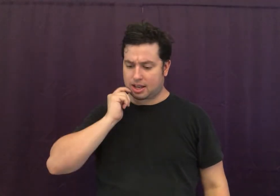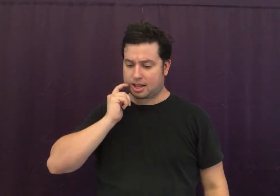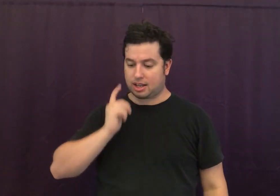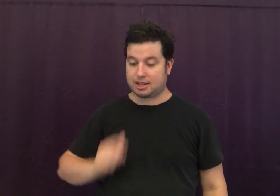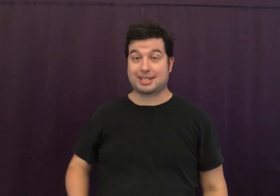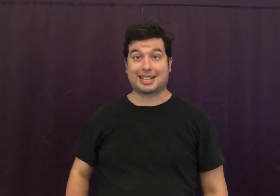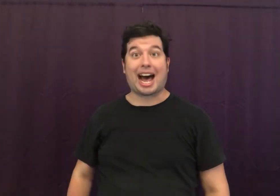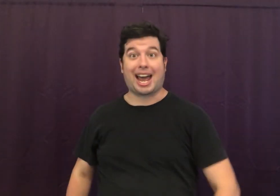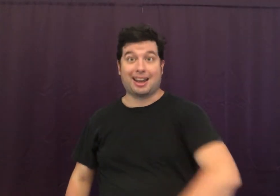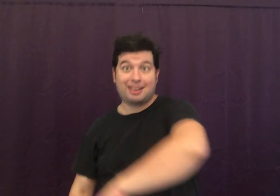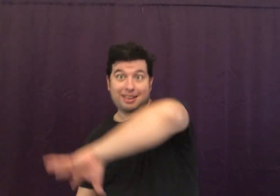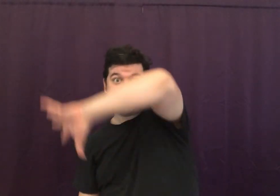Sky.